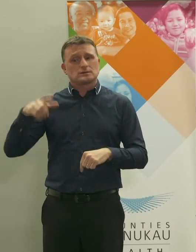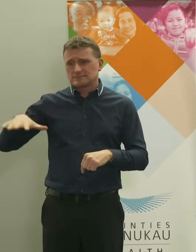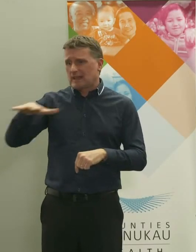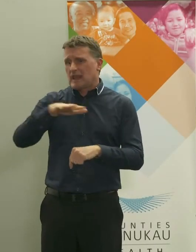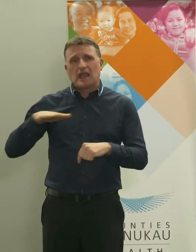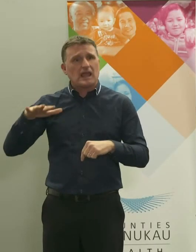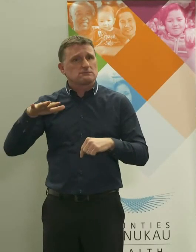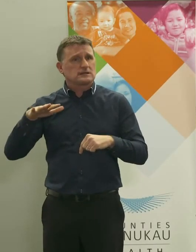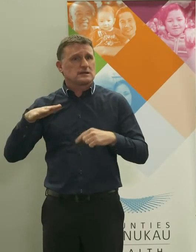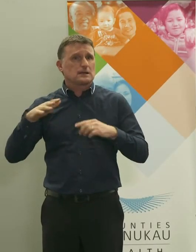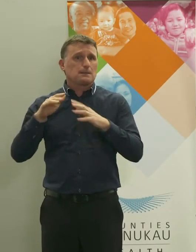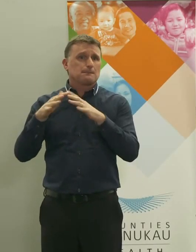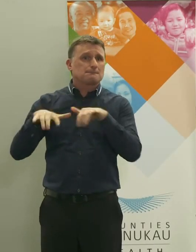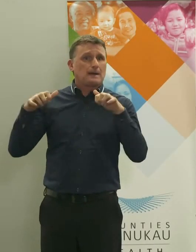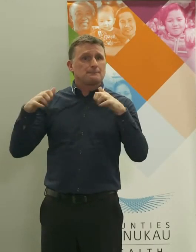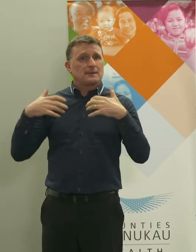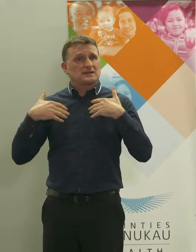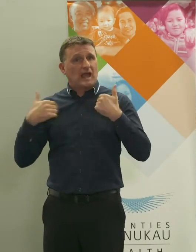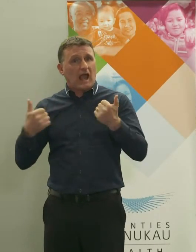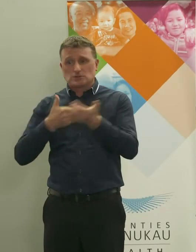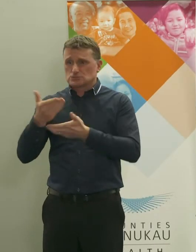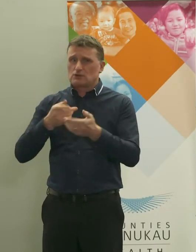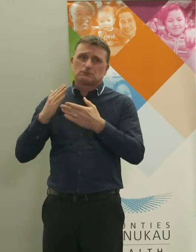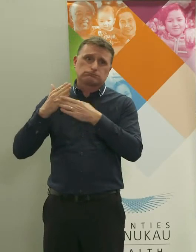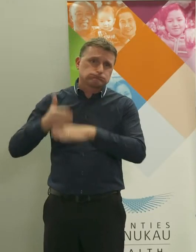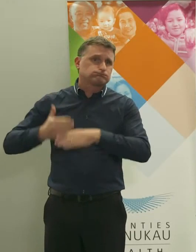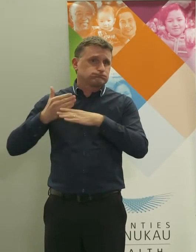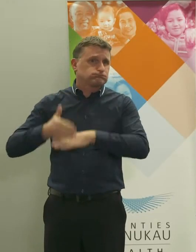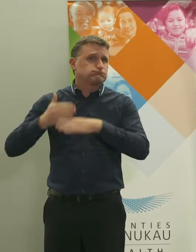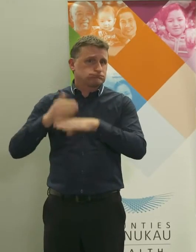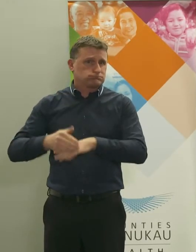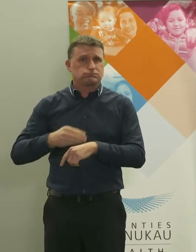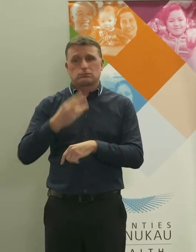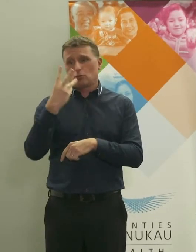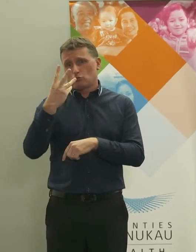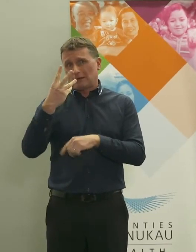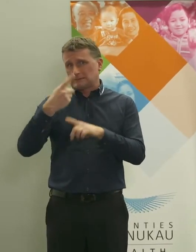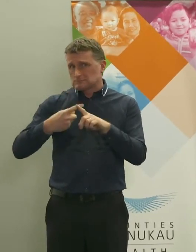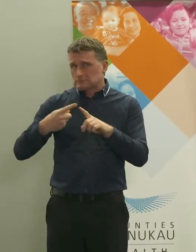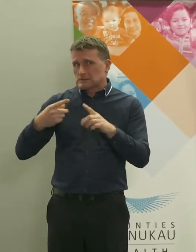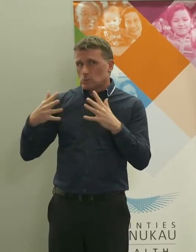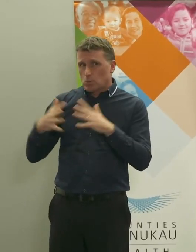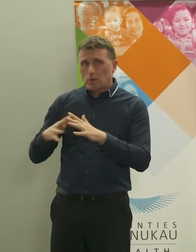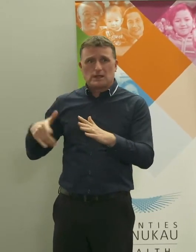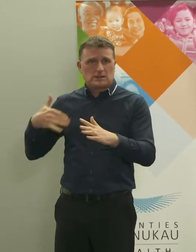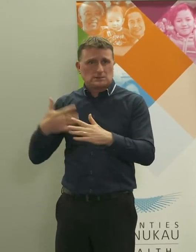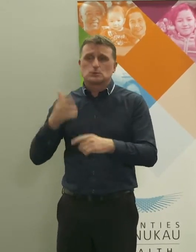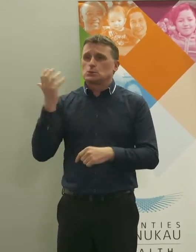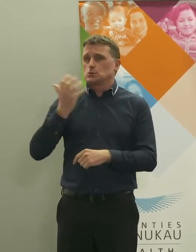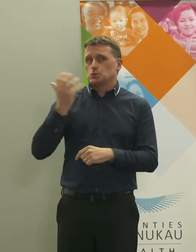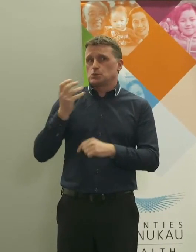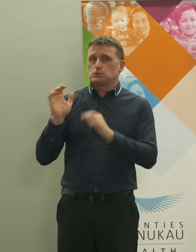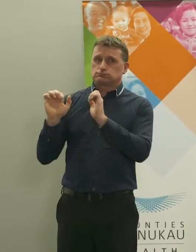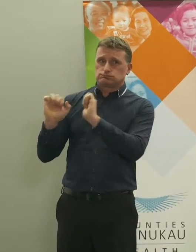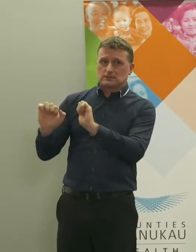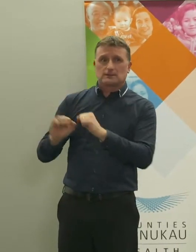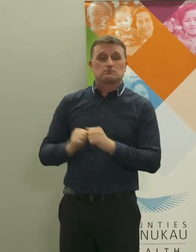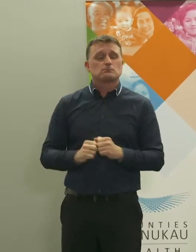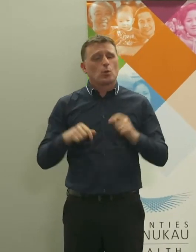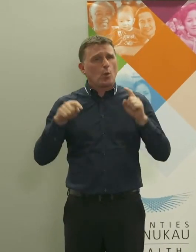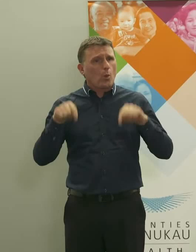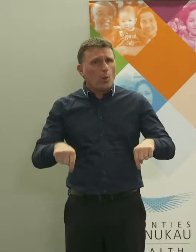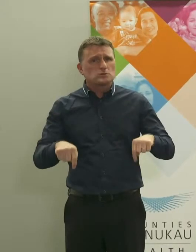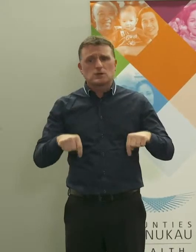Health Service. They have been working tirelessly over the last 3 and a bit weeks. ARPS has been at the forefront of the